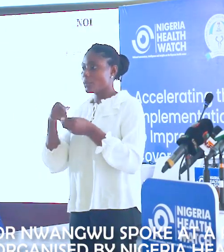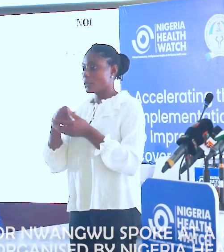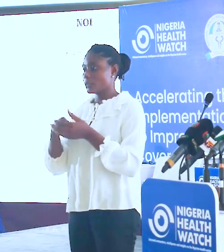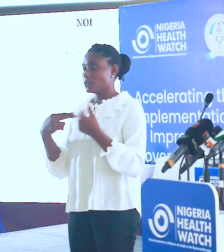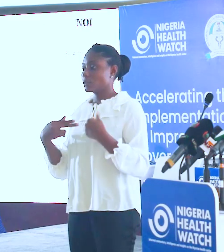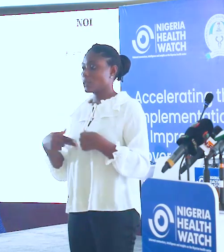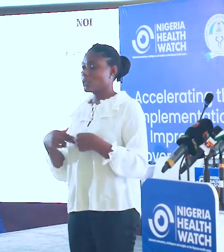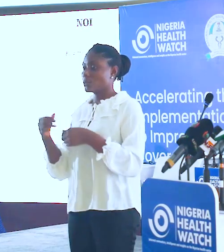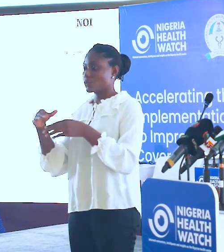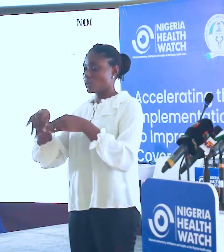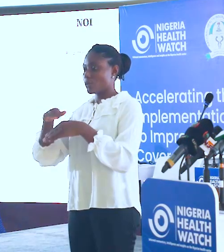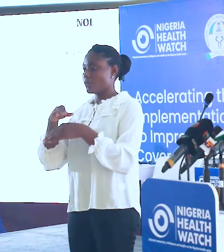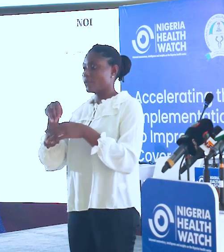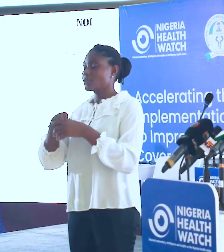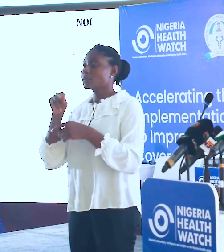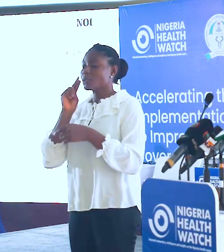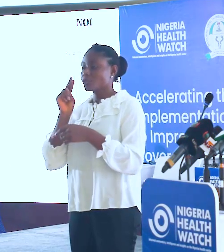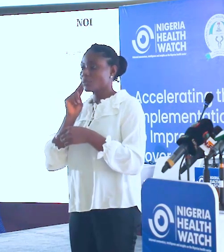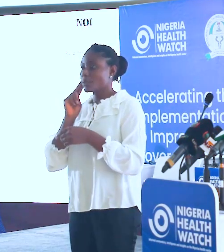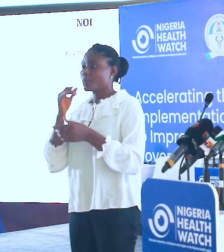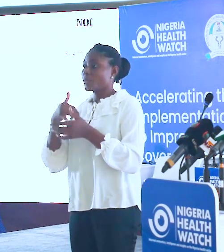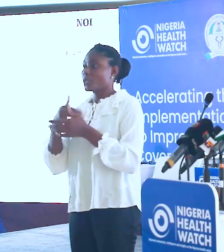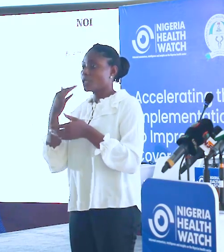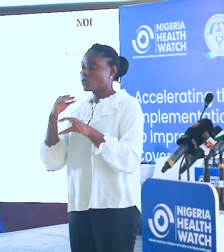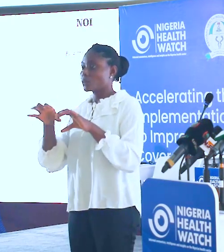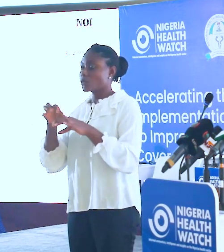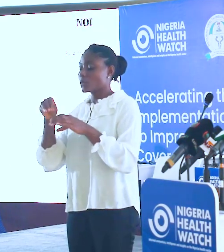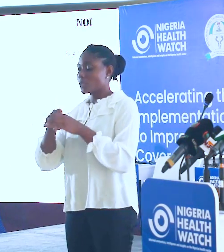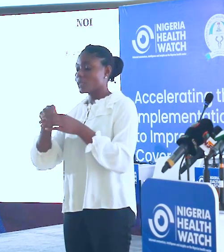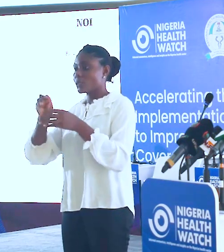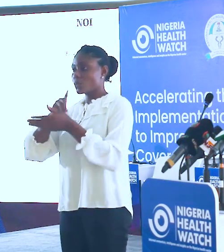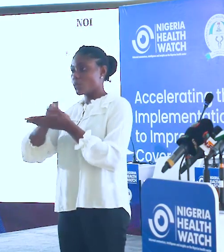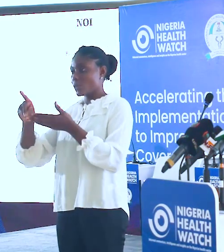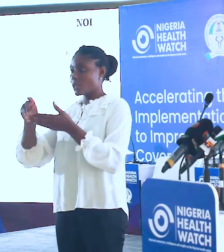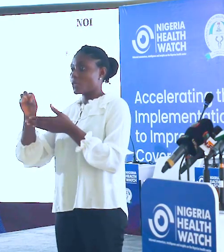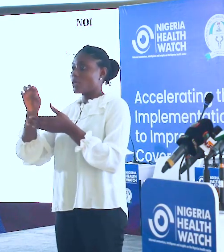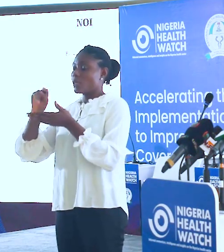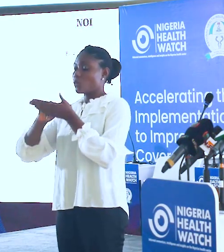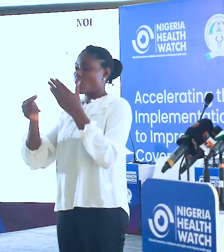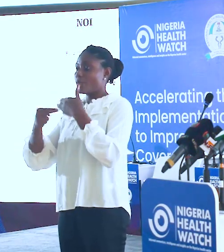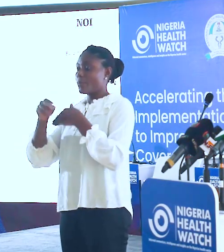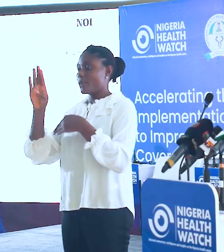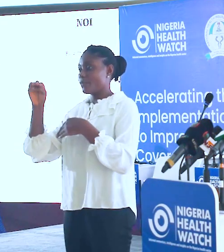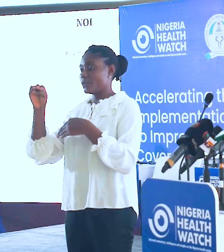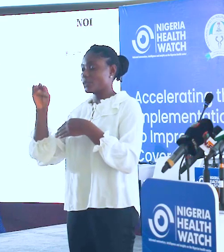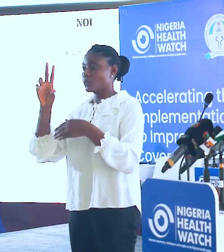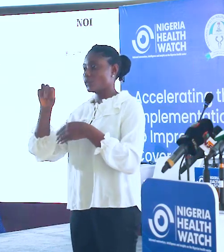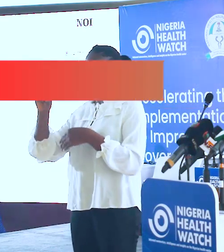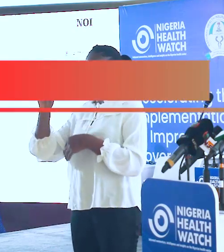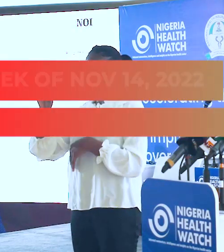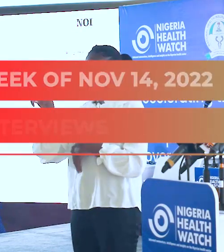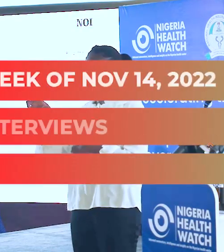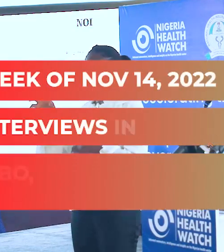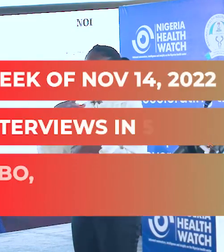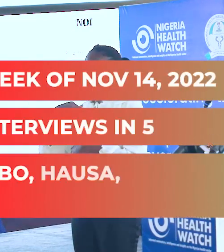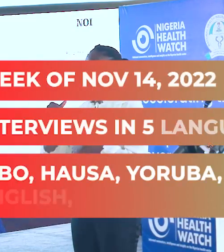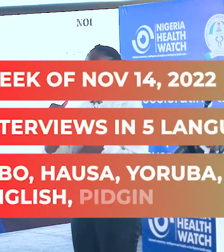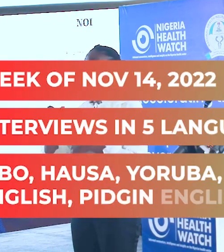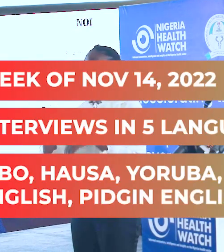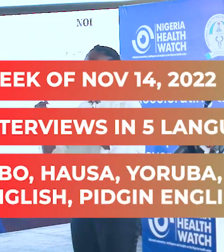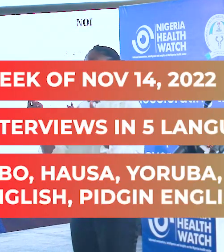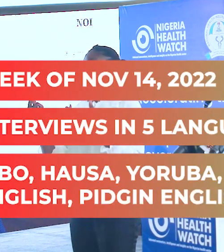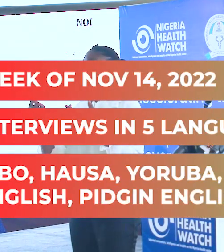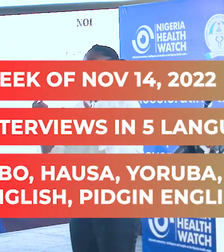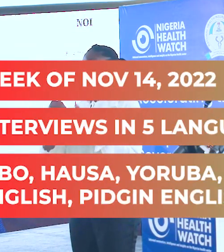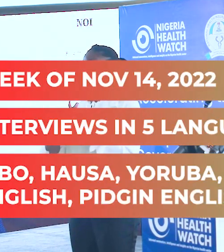country. The poll was conducted in the week beginning November 14th of 2022, and as our usual